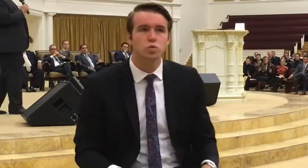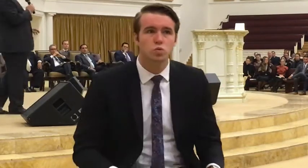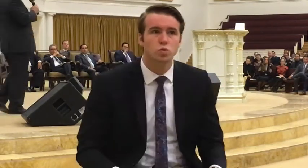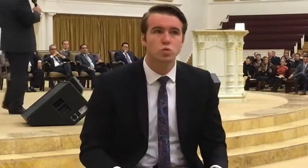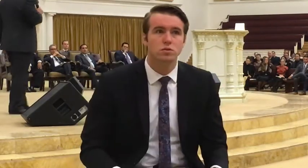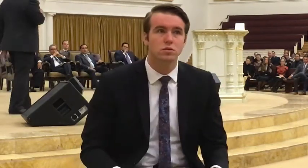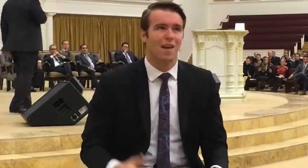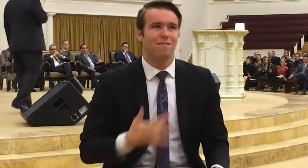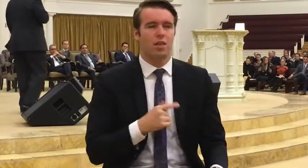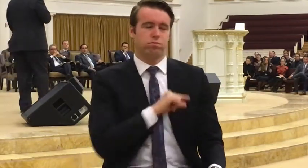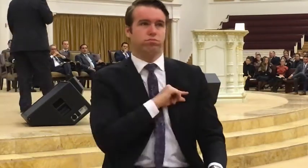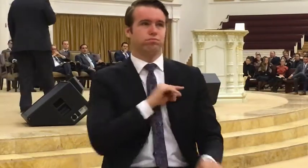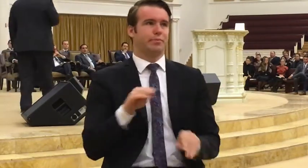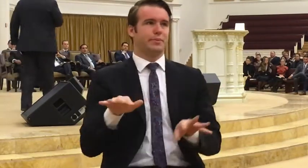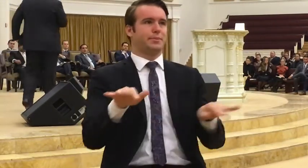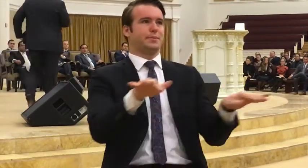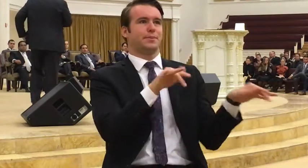I feel conviction.